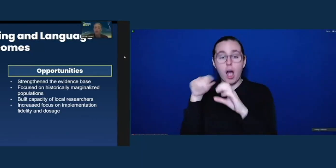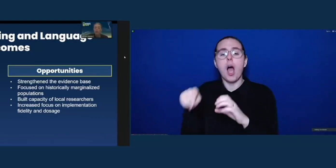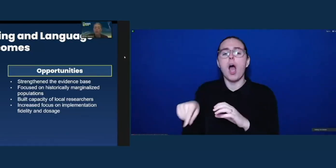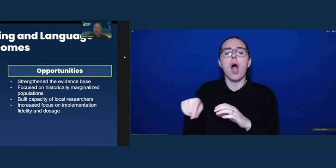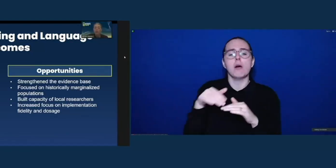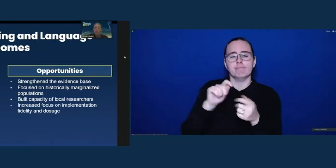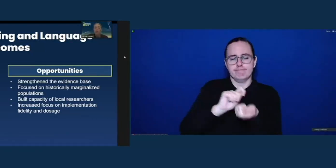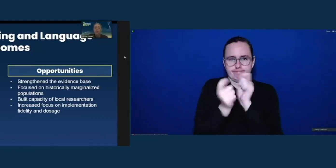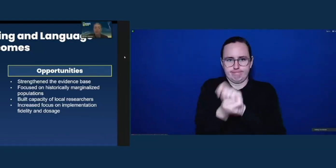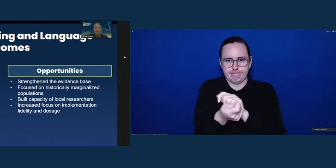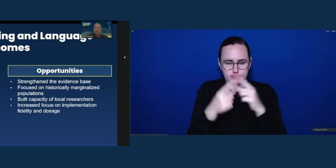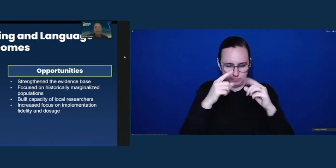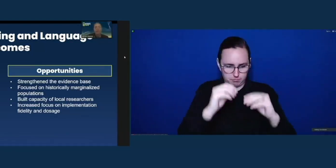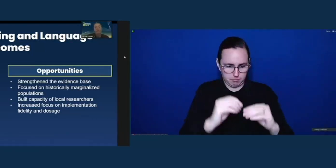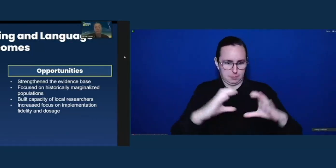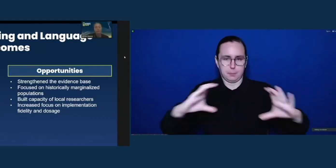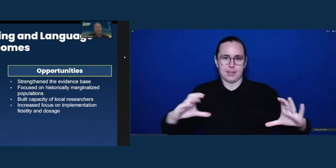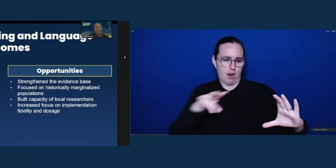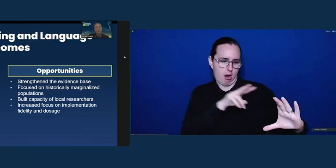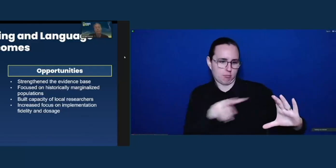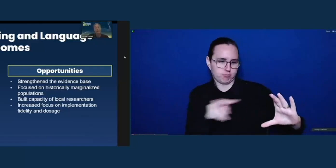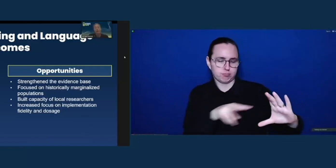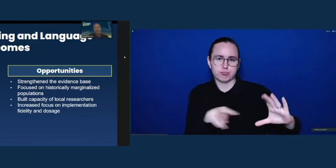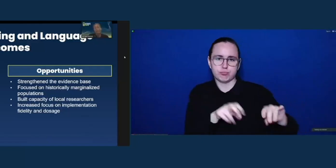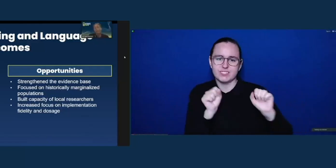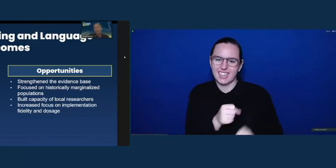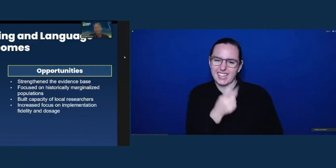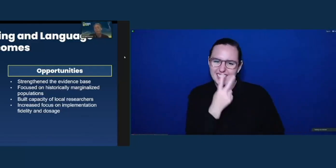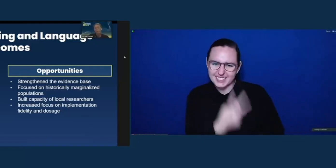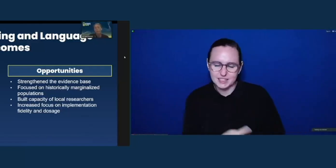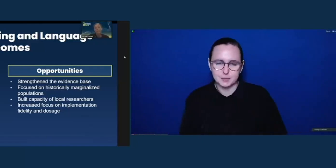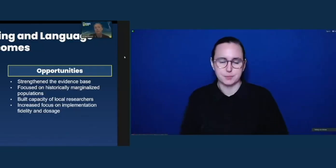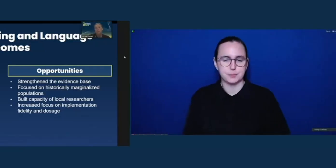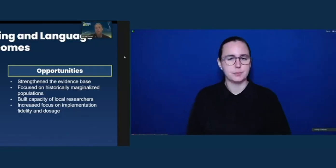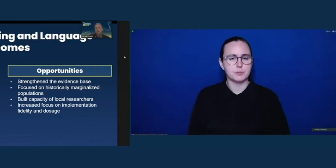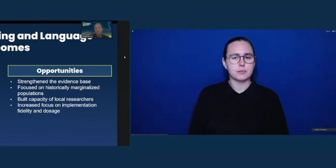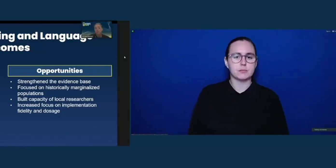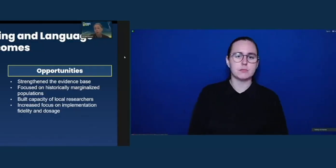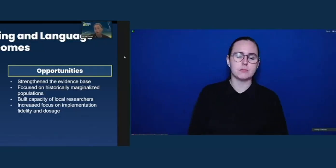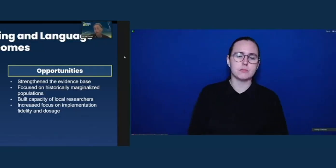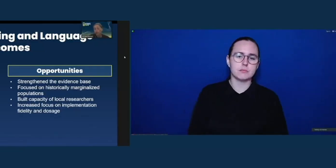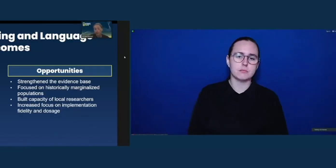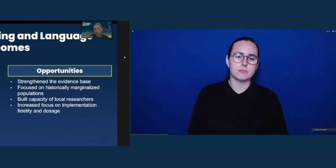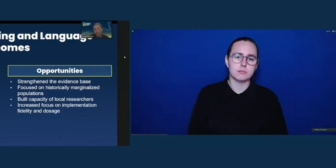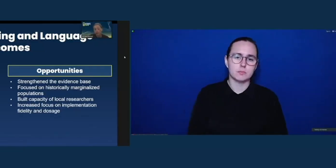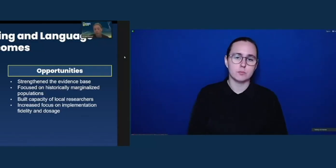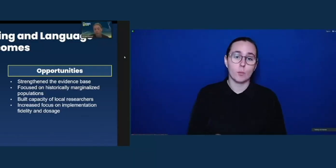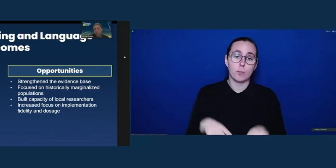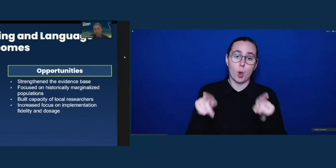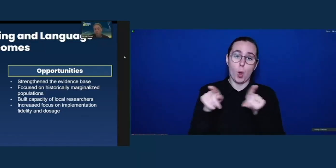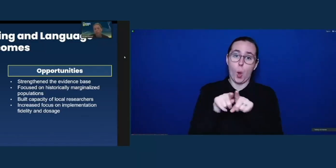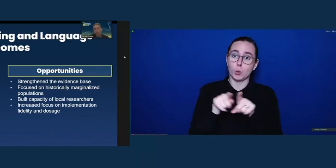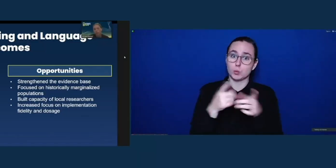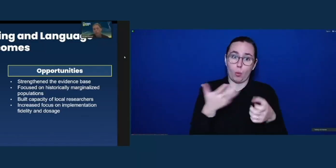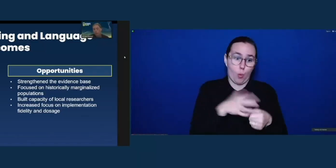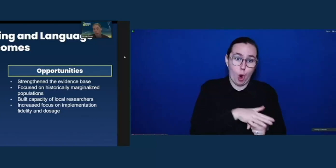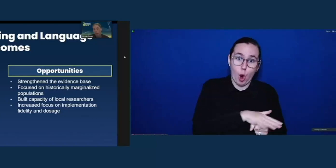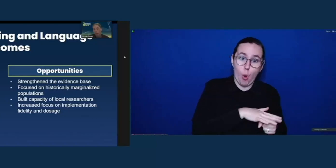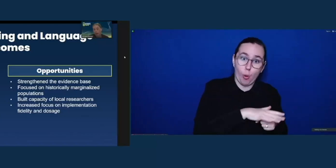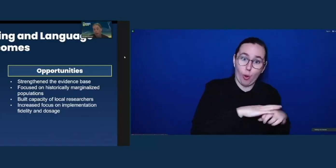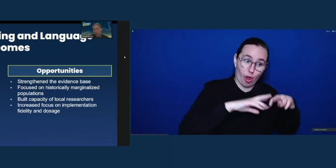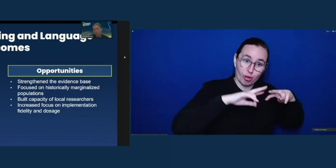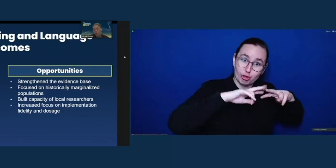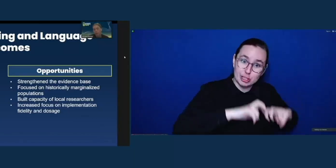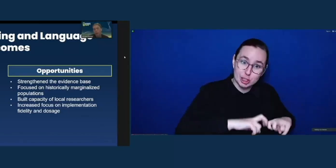We also we're able to build the capacity of local researchers. So through all these evaluations, we used project